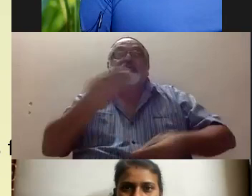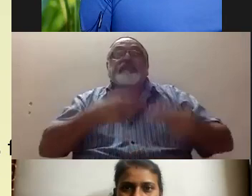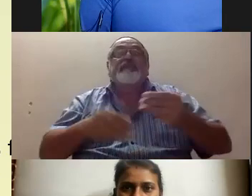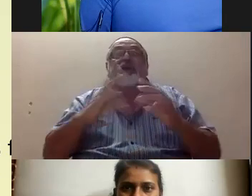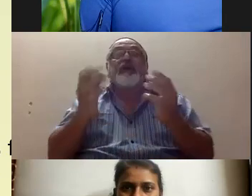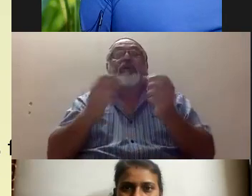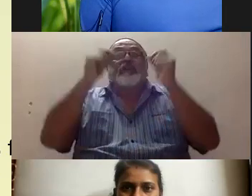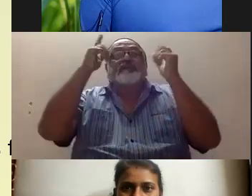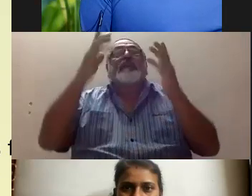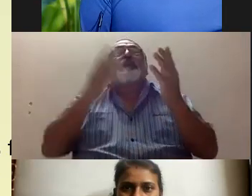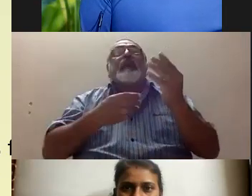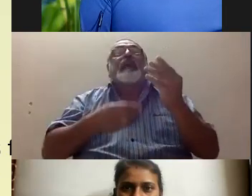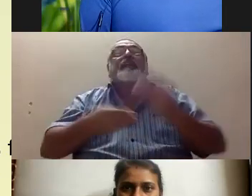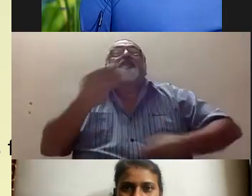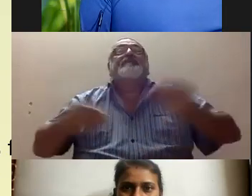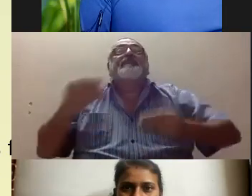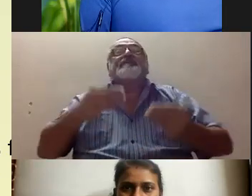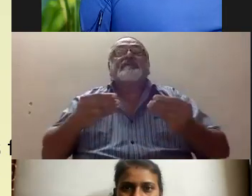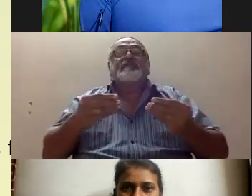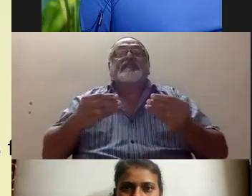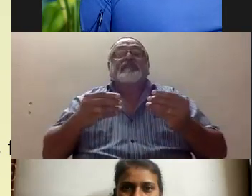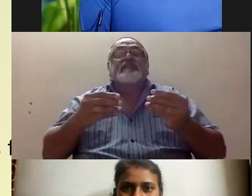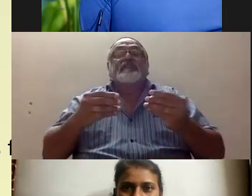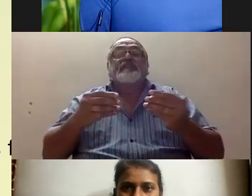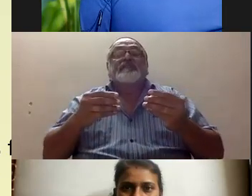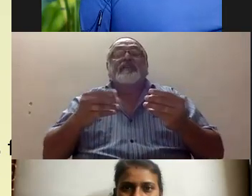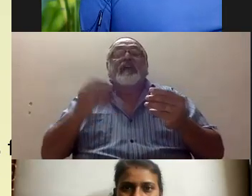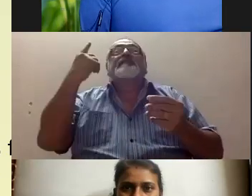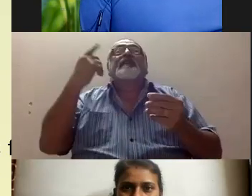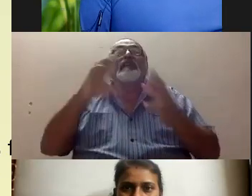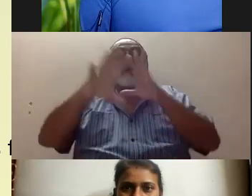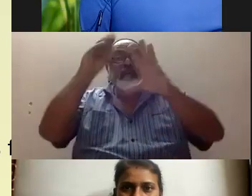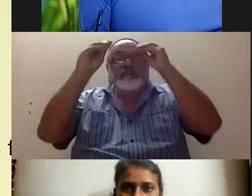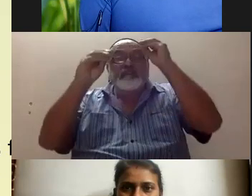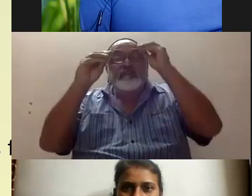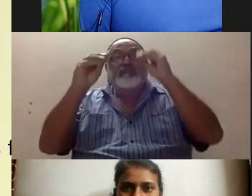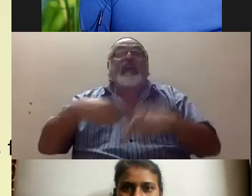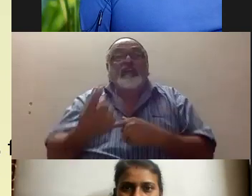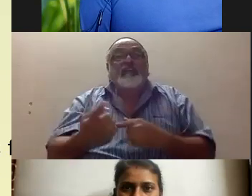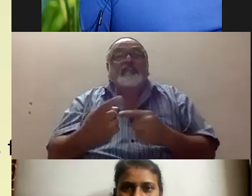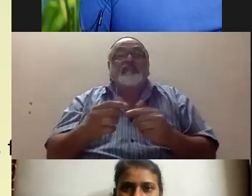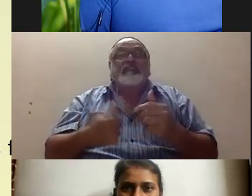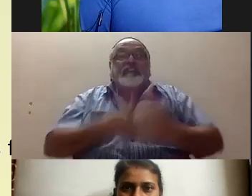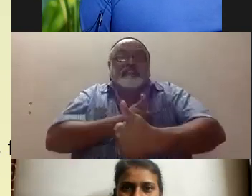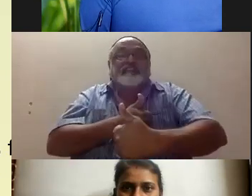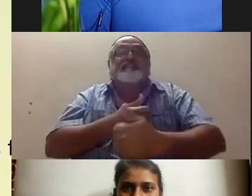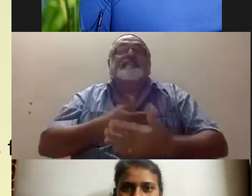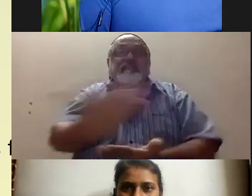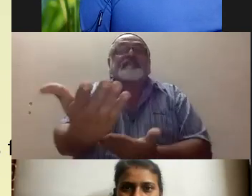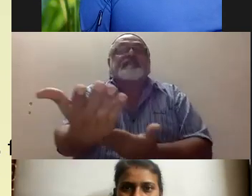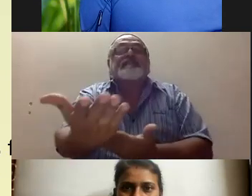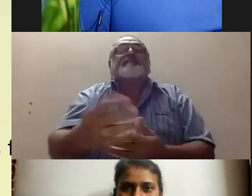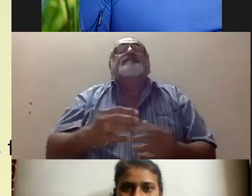ko, and then take the risk, you know, learn and then take the risk. There's no harm in that. And those